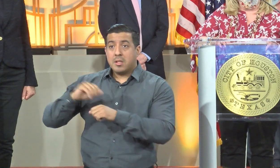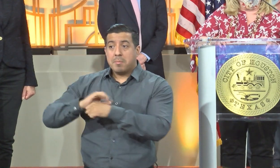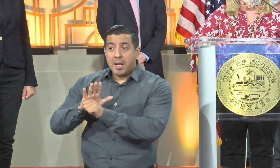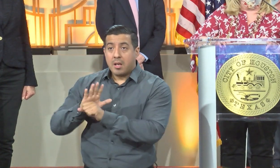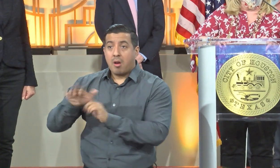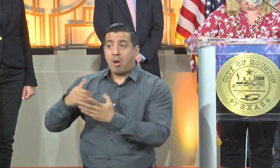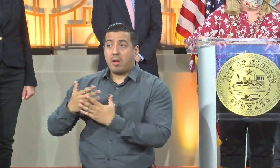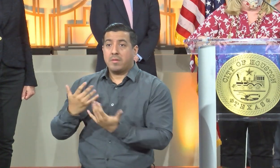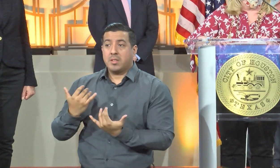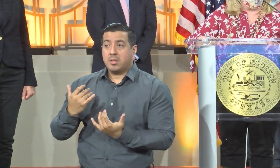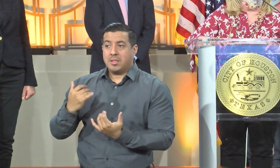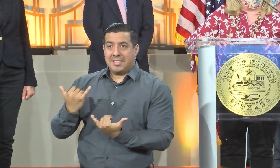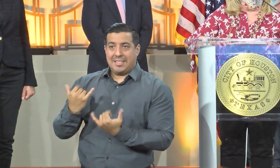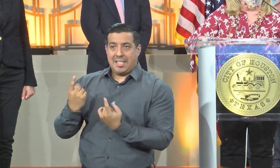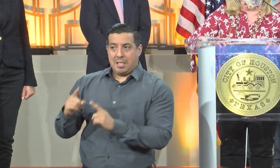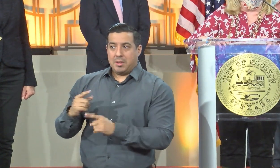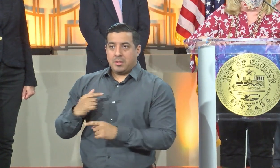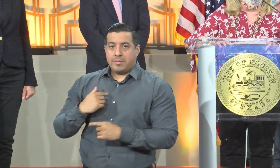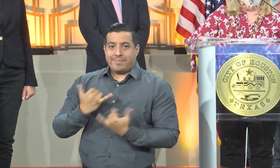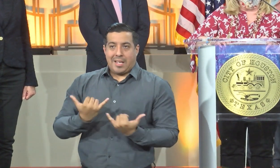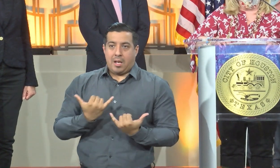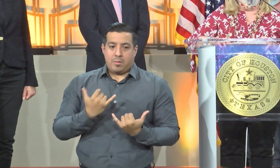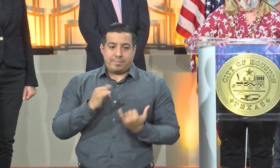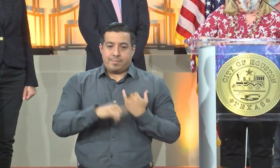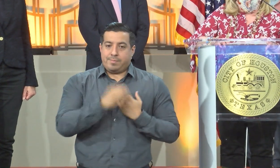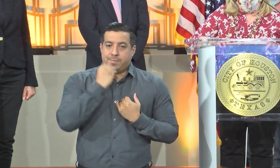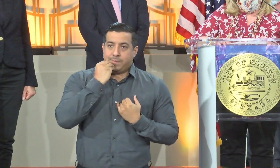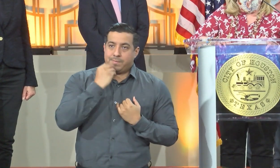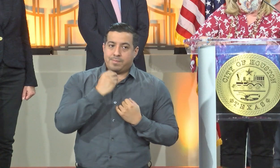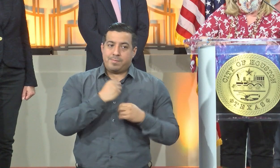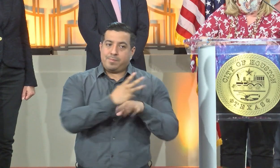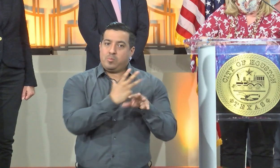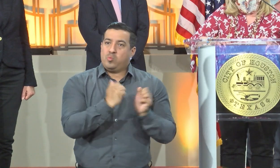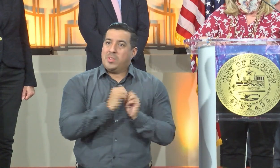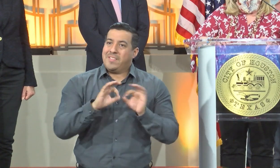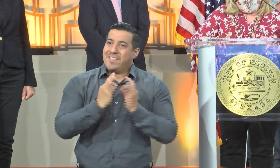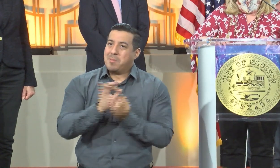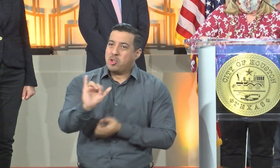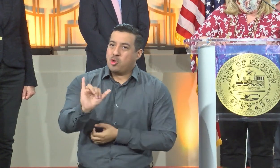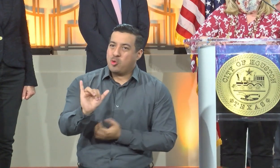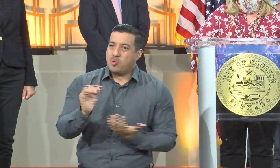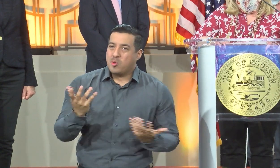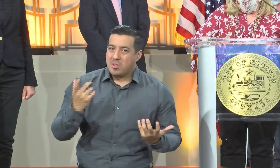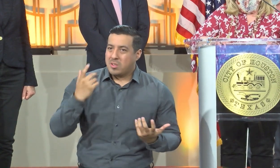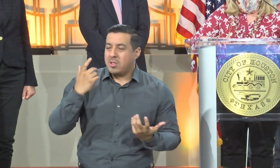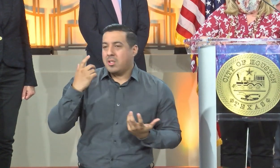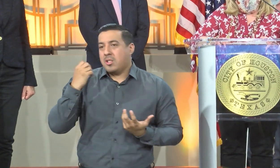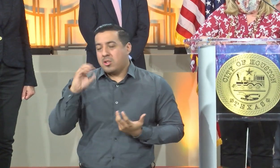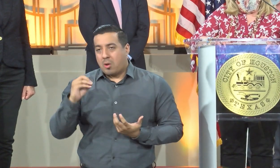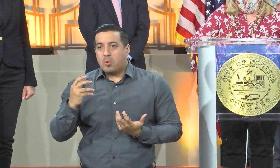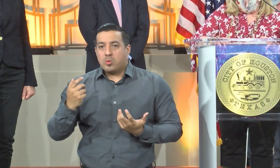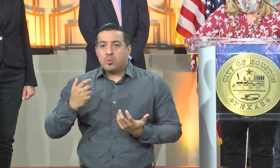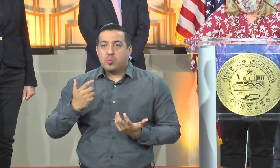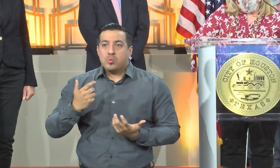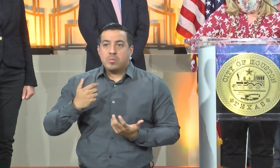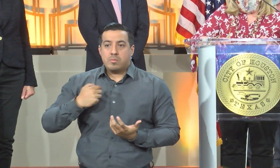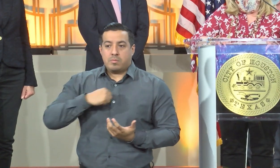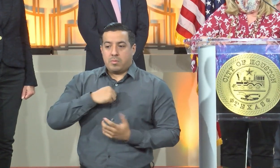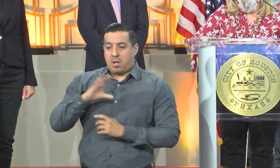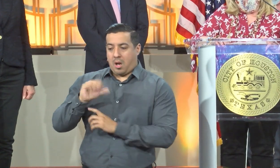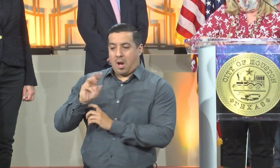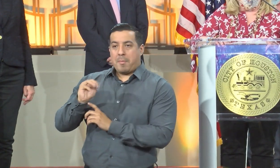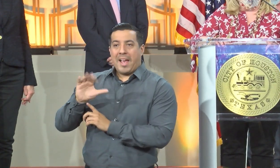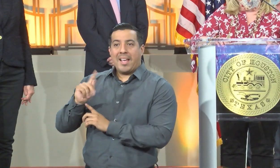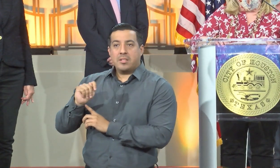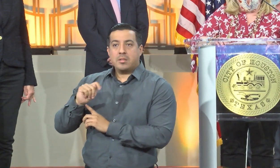of us are also having to connect with our families at home during these holiday seasons. So at Comcast, we are really committed to